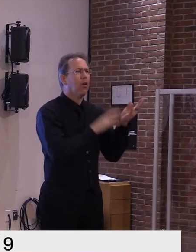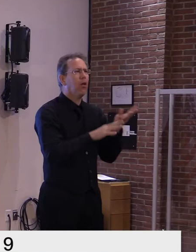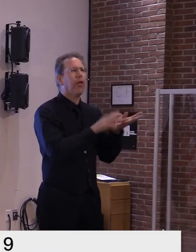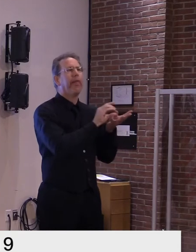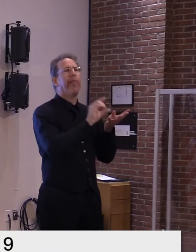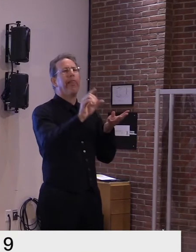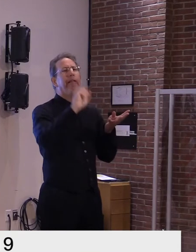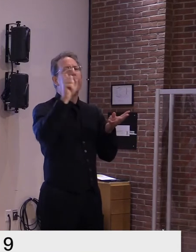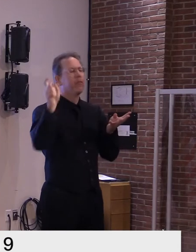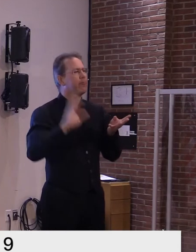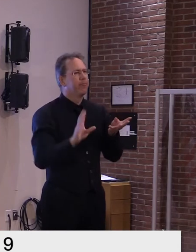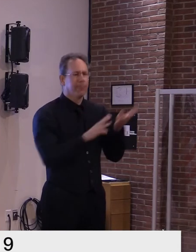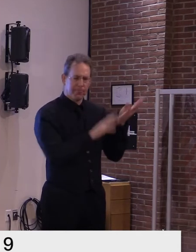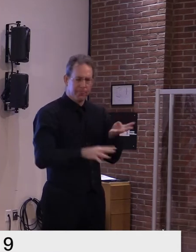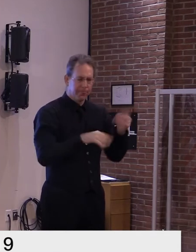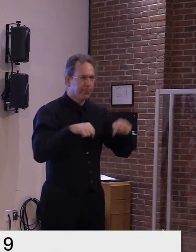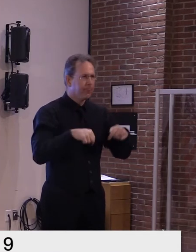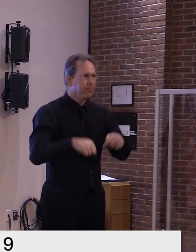All right, great, thanks, Mike.